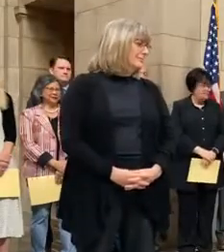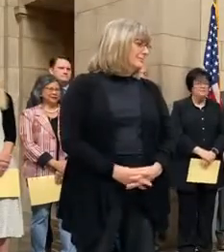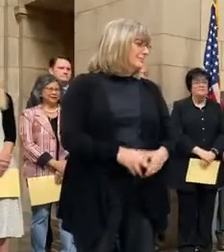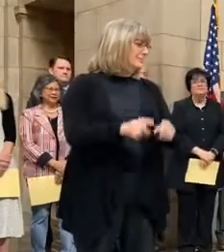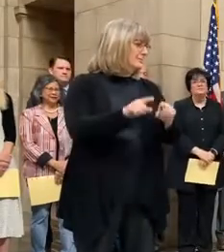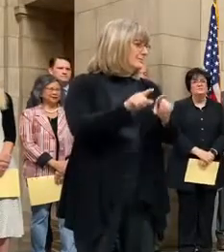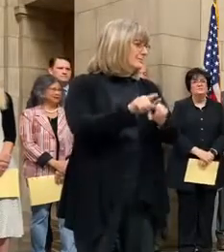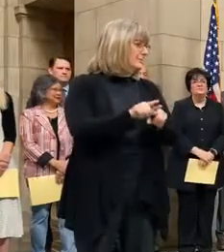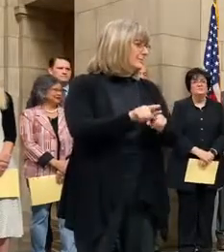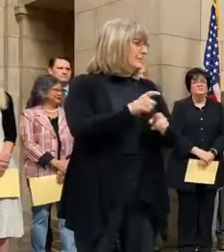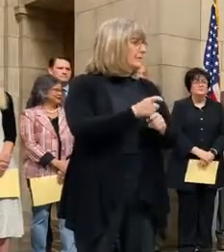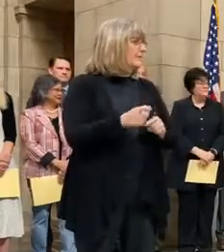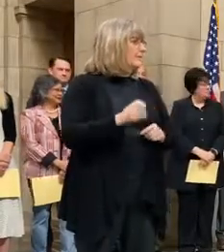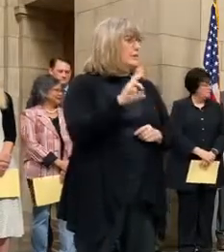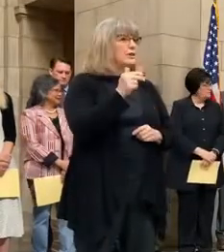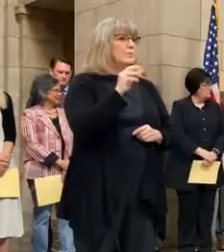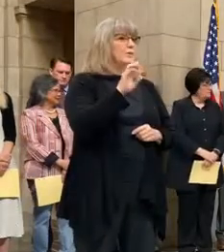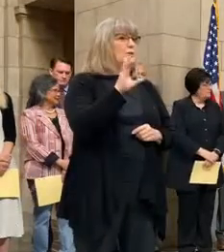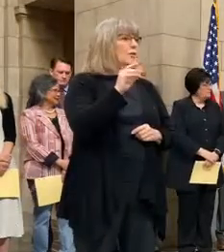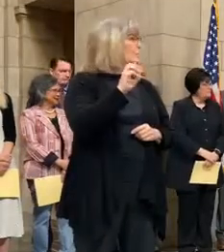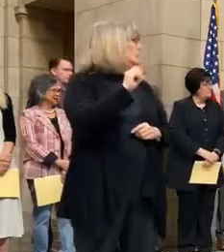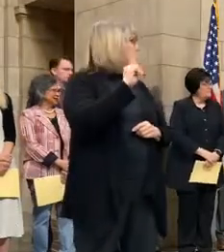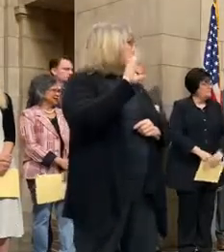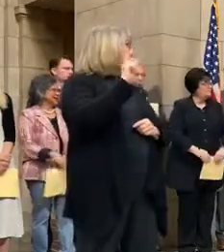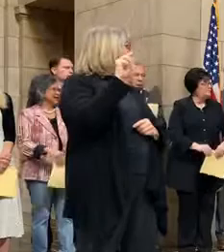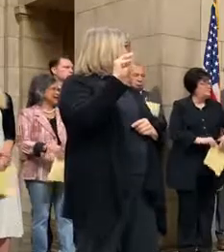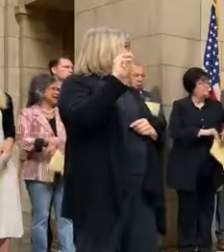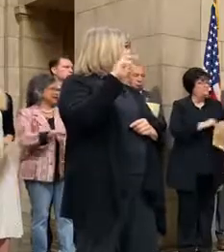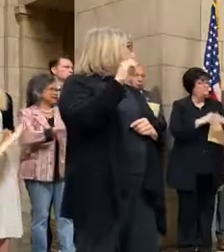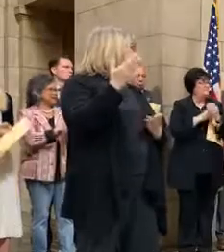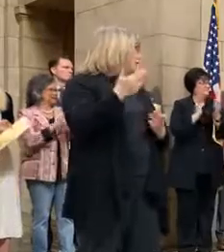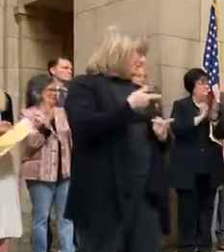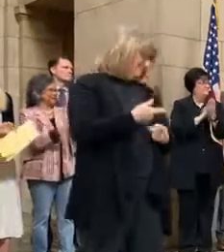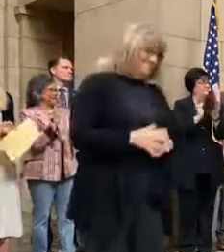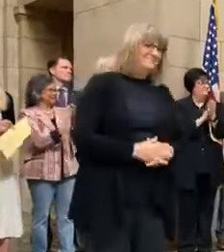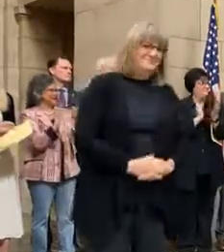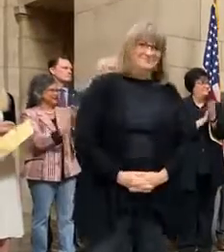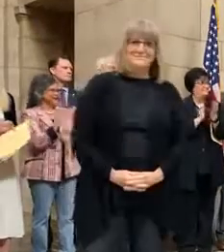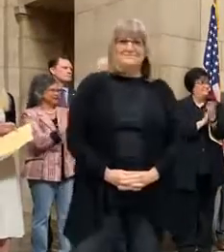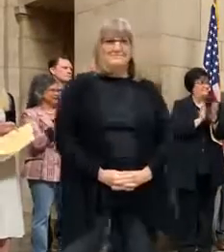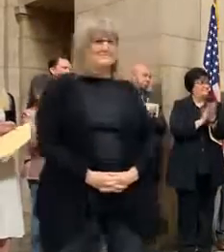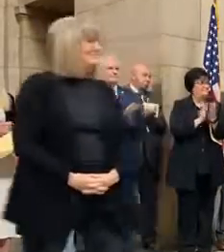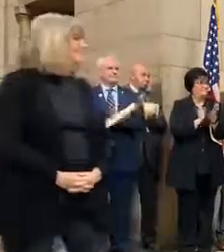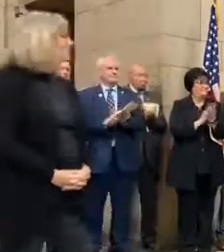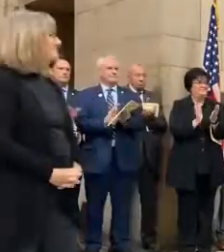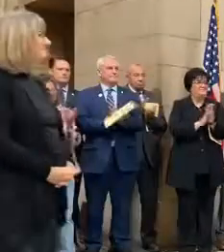And then also from the Chamber of Commerce is Scott Moore here. Scott, come on up.